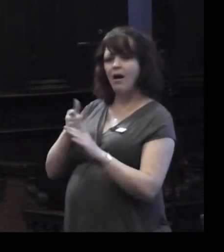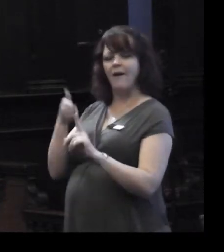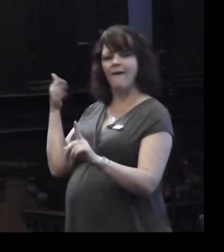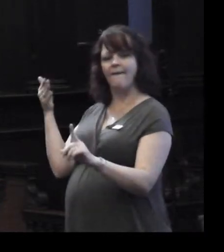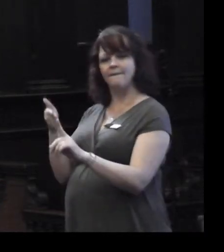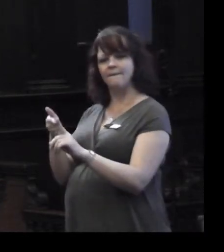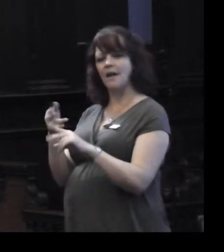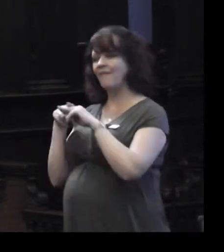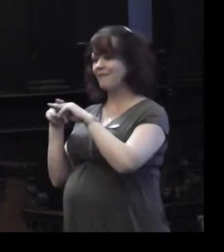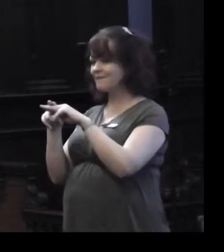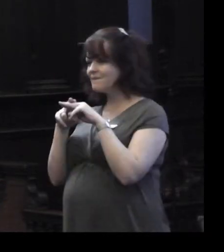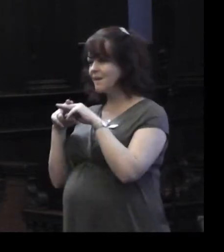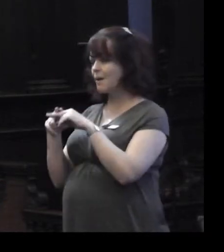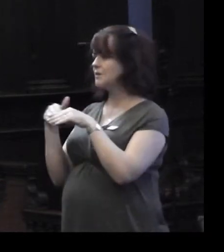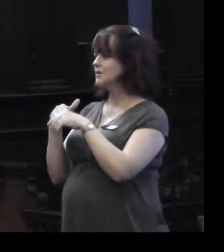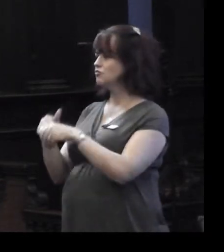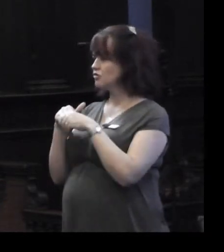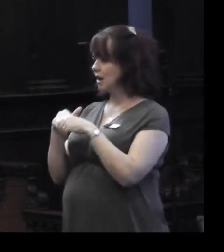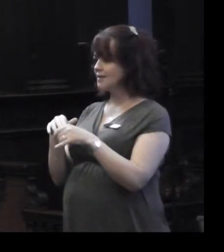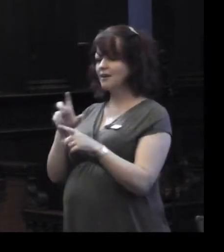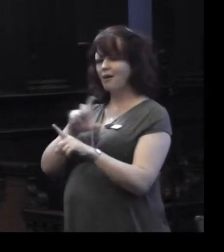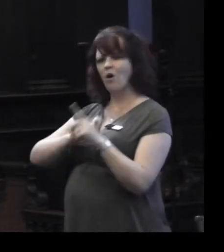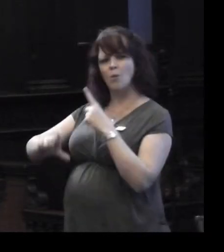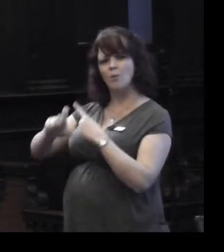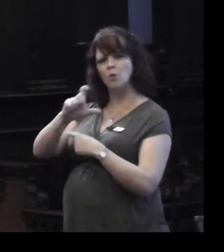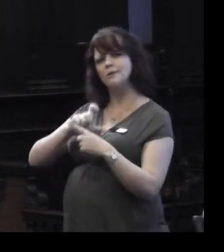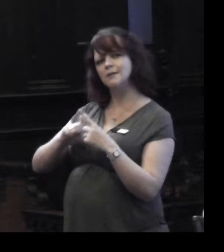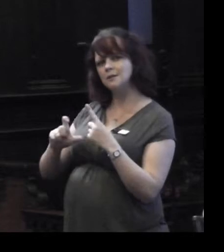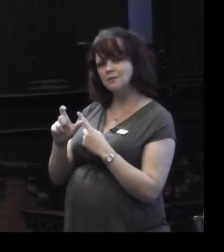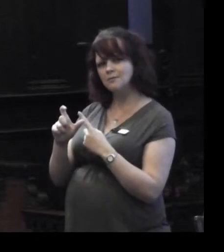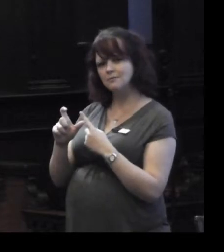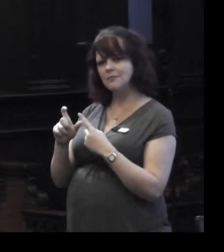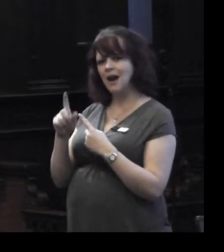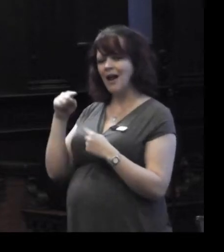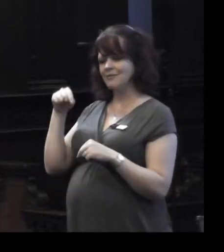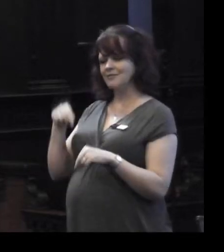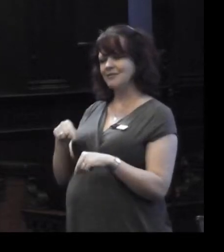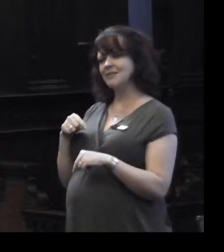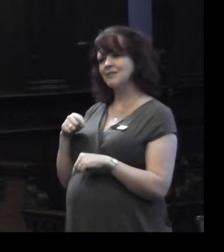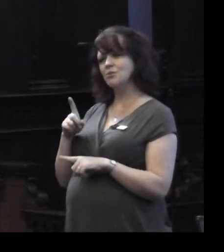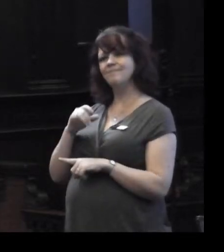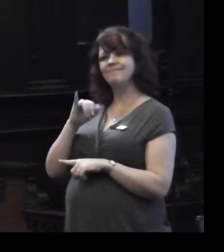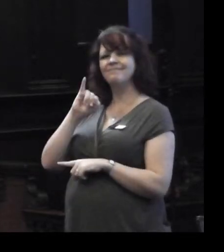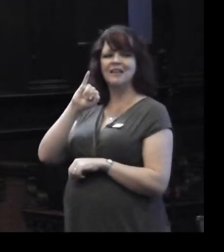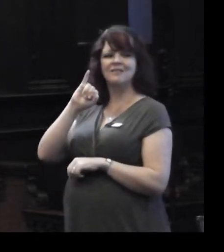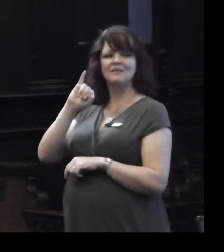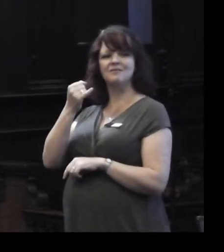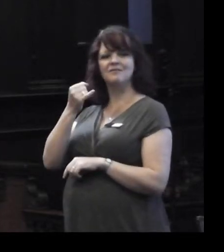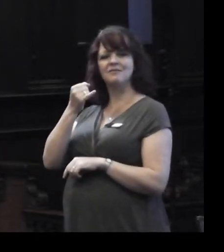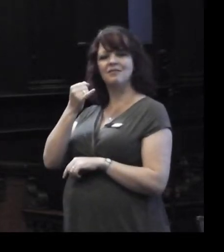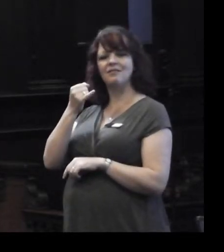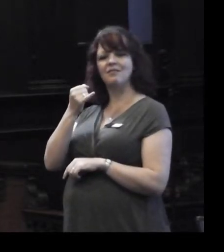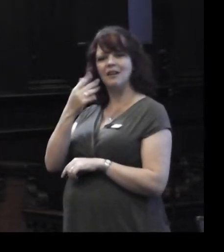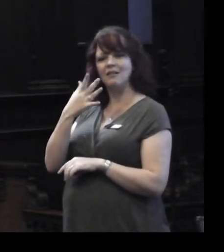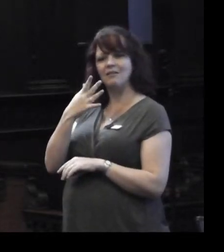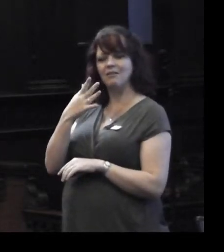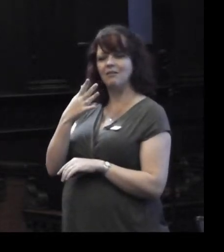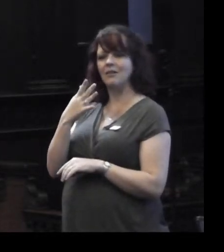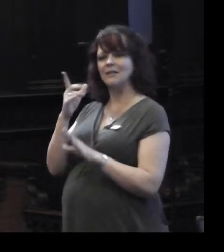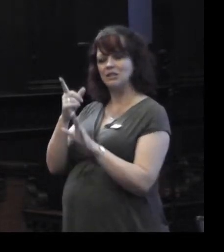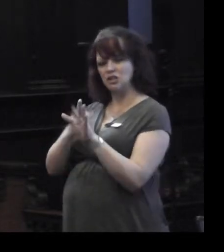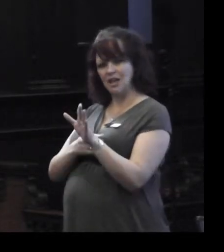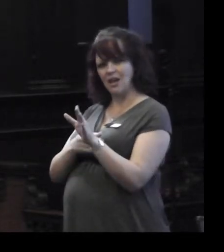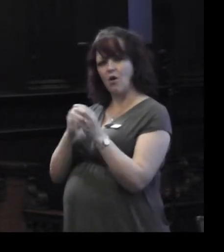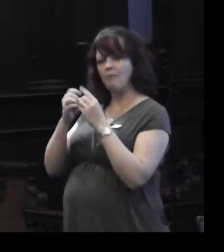associates, and whole communities. This week, being the 6th anniversary of the Ben Kinsella murder, reminds us